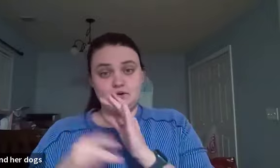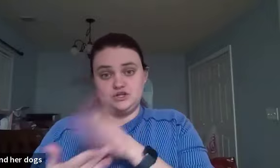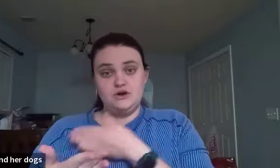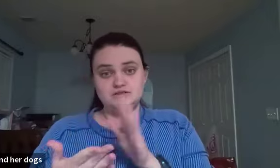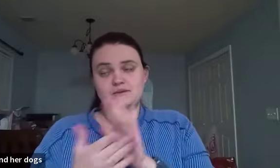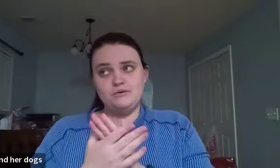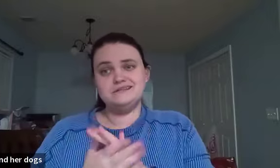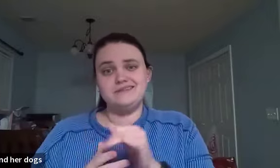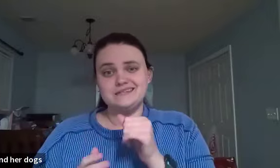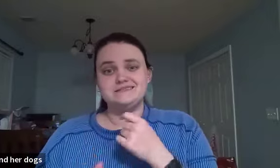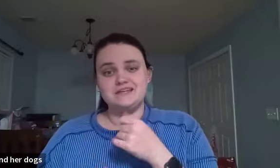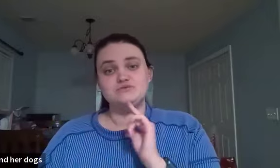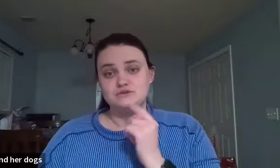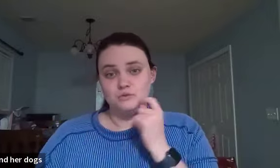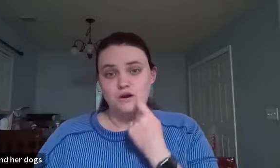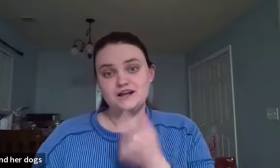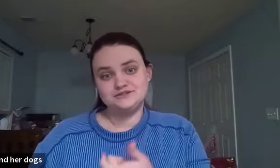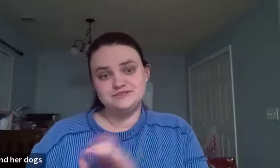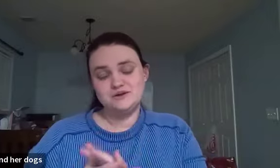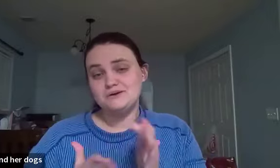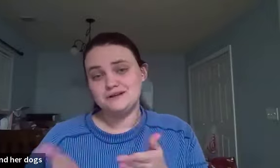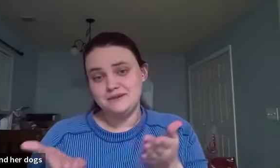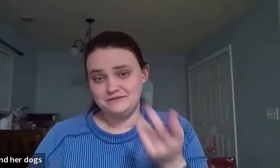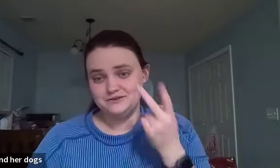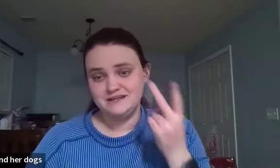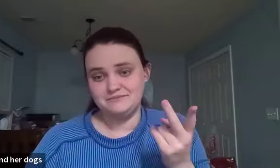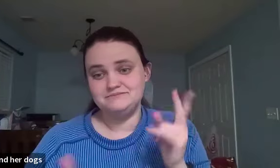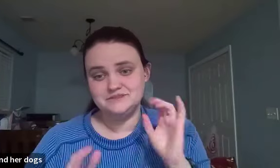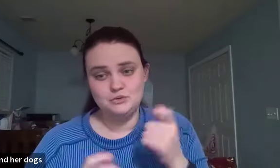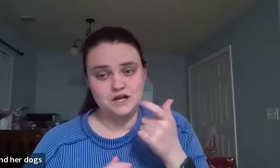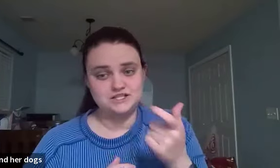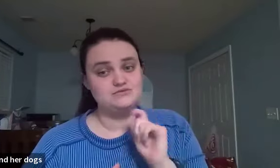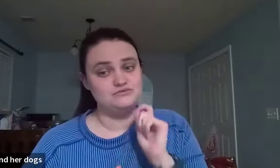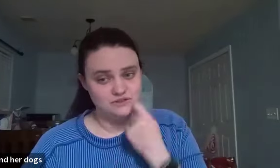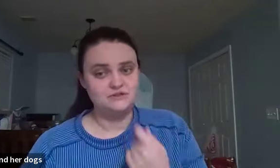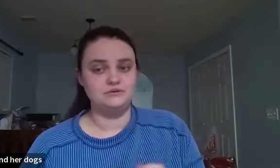for songs, I'm always like, that's really cool to watch. So I always recommend, if you see them, to watch it. It's really cool.